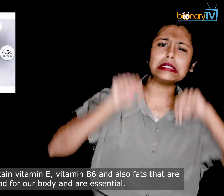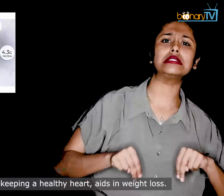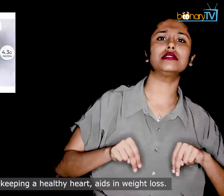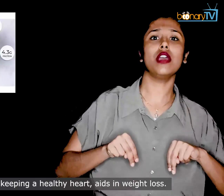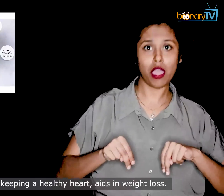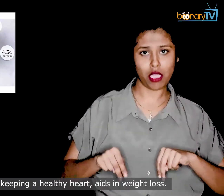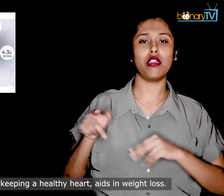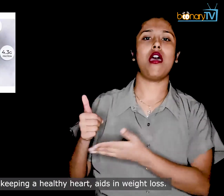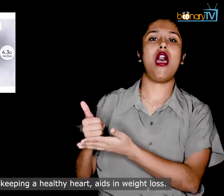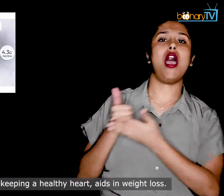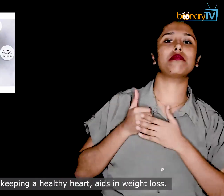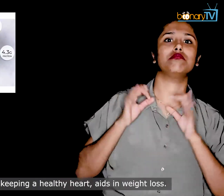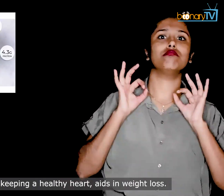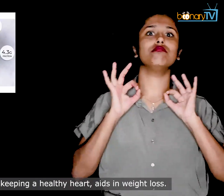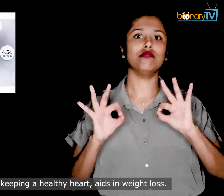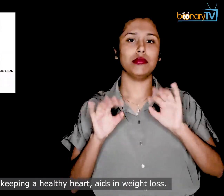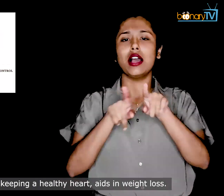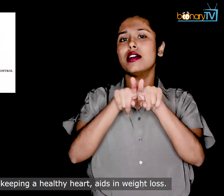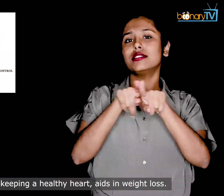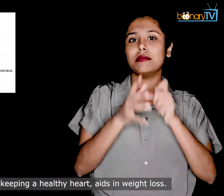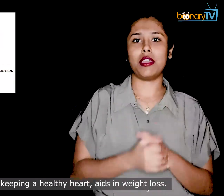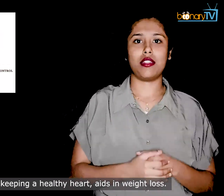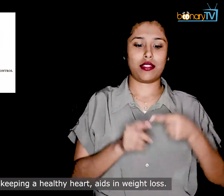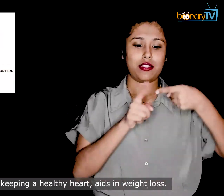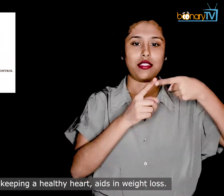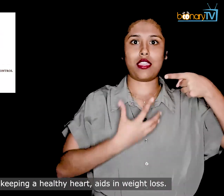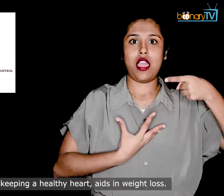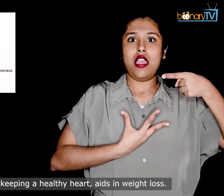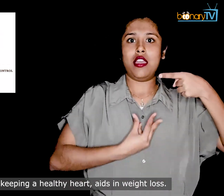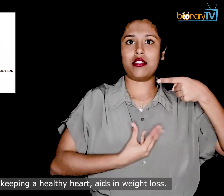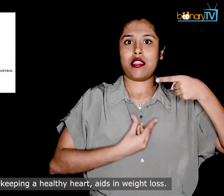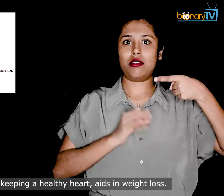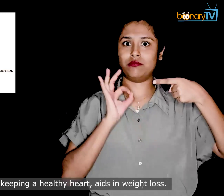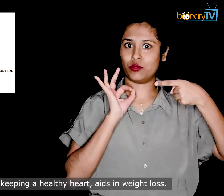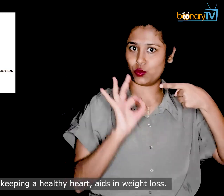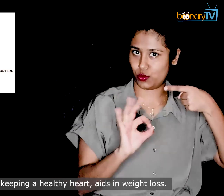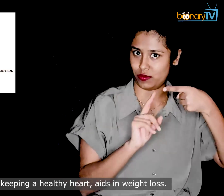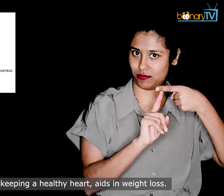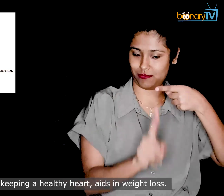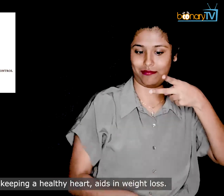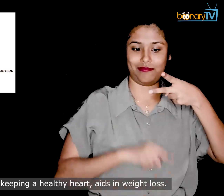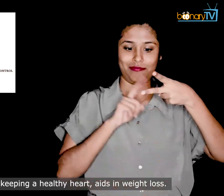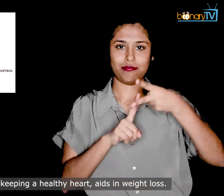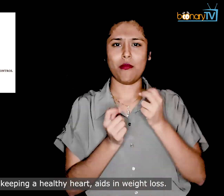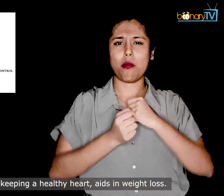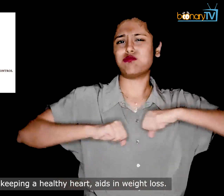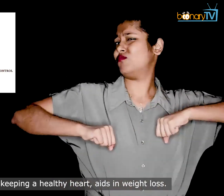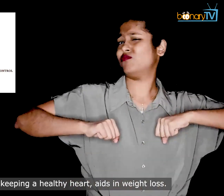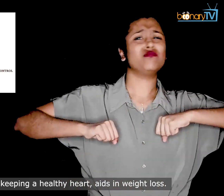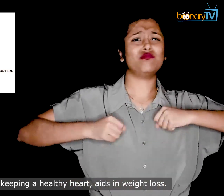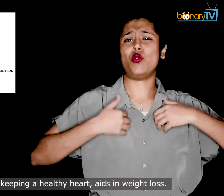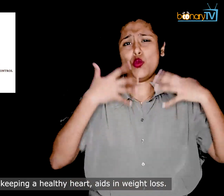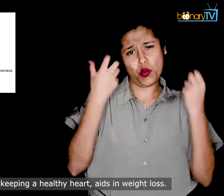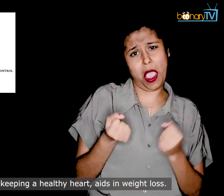these help in keeping a healthy heart aids in weight loss